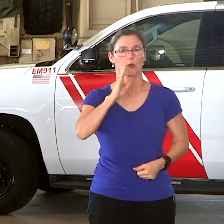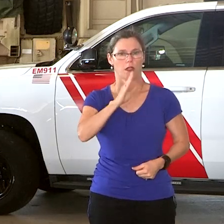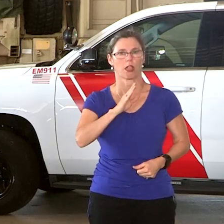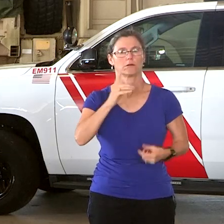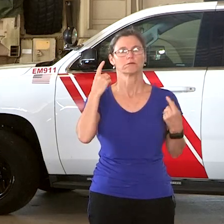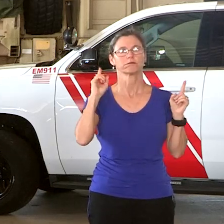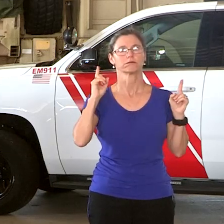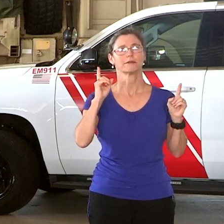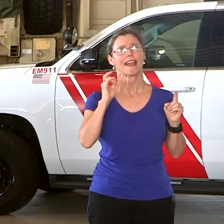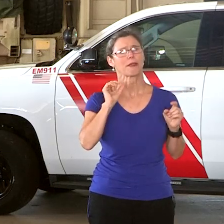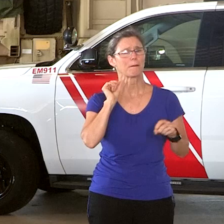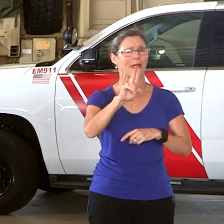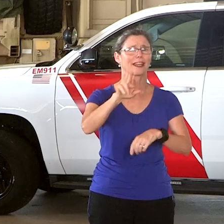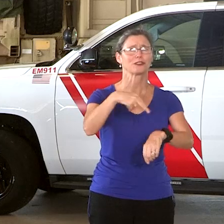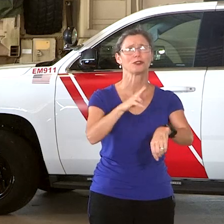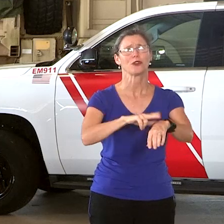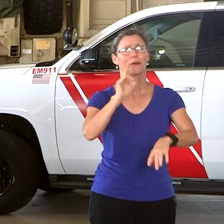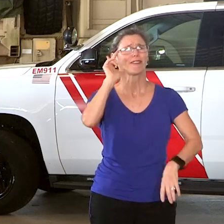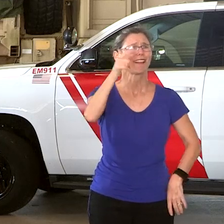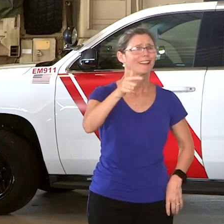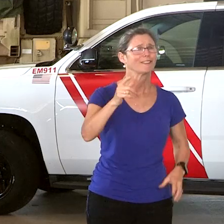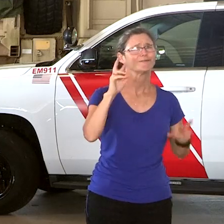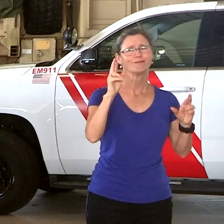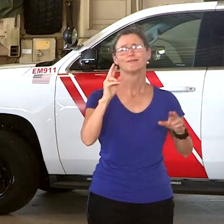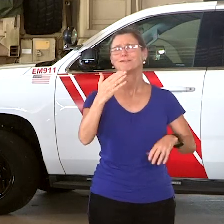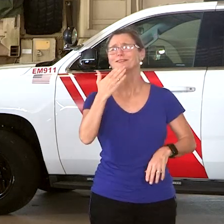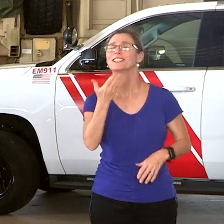back with our daily lives. So thank you again.